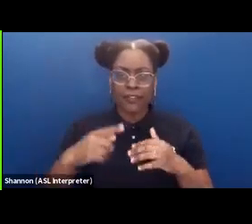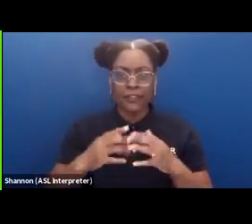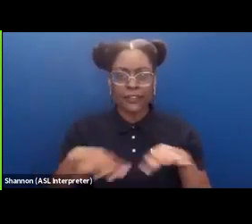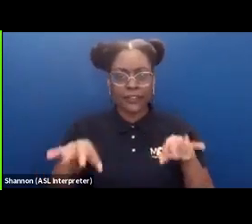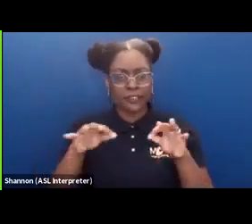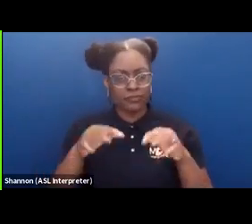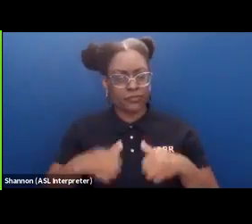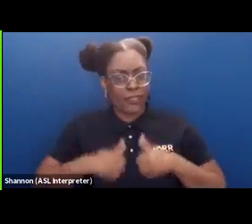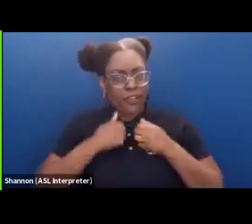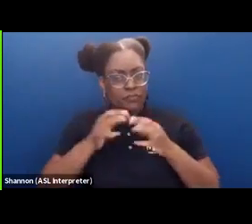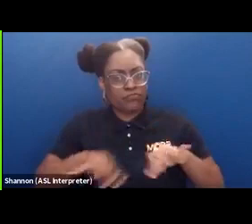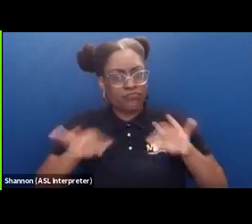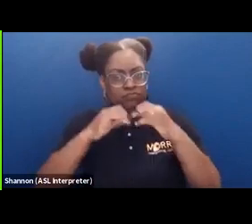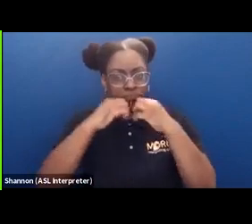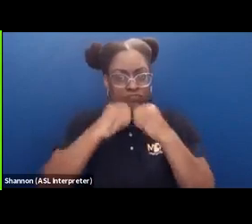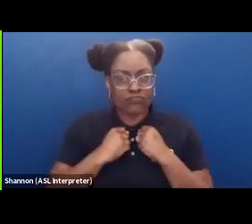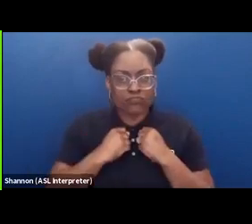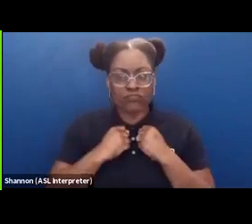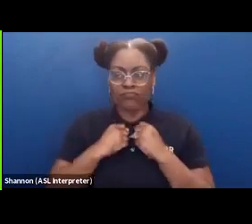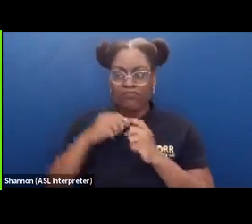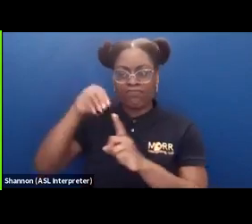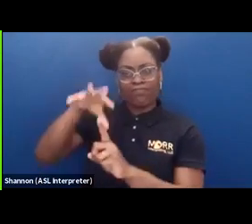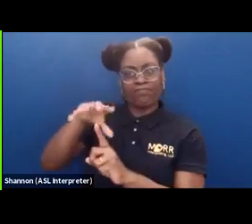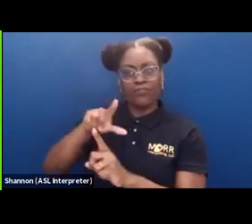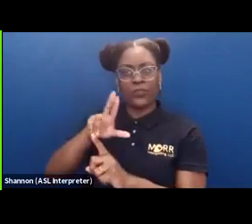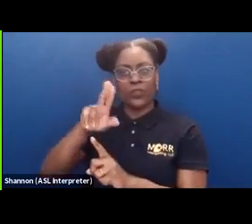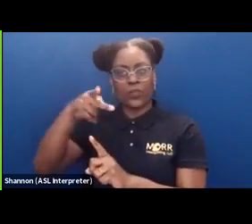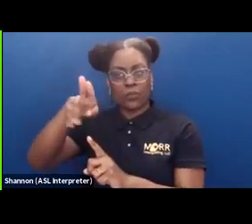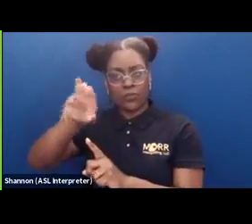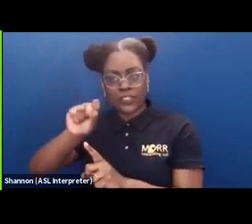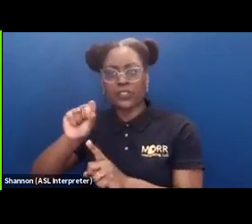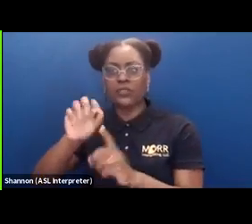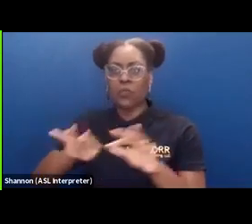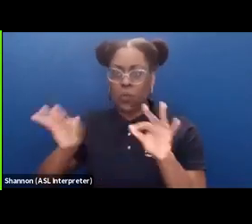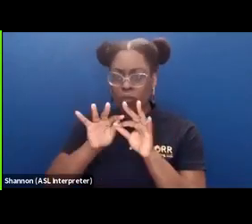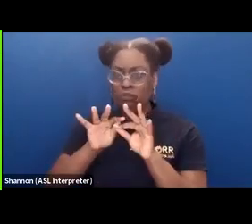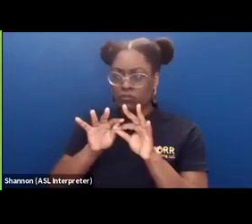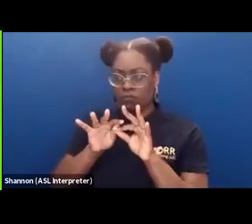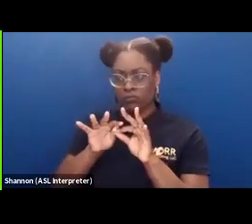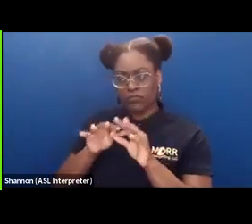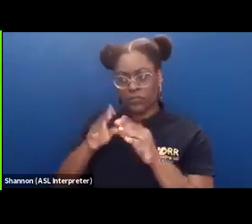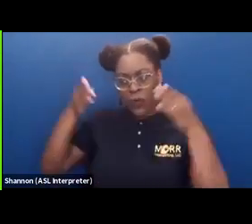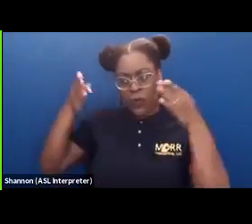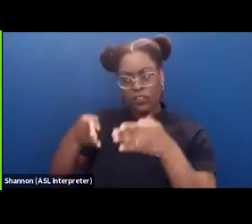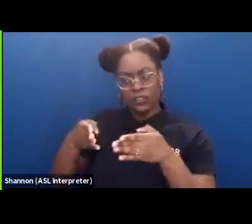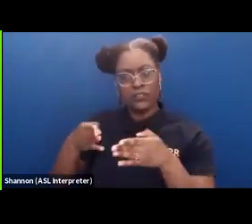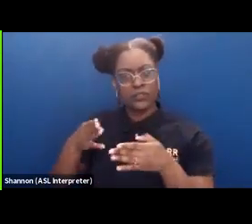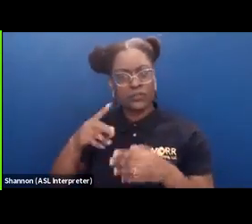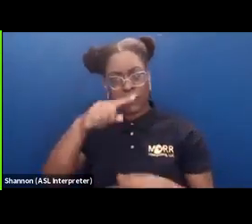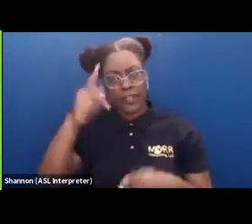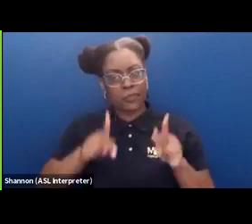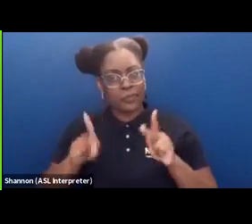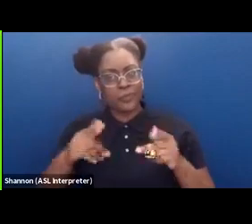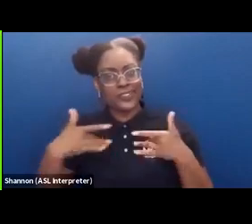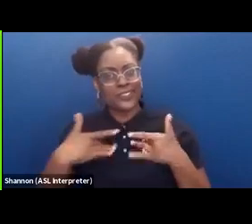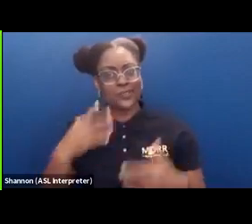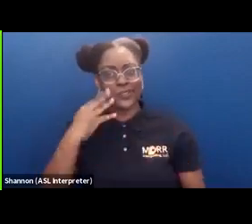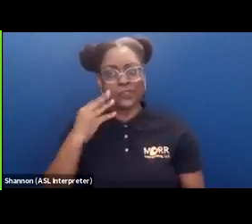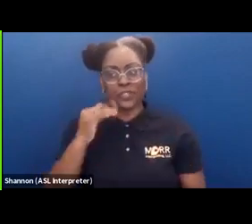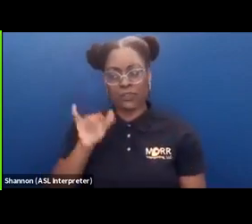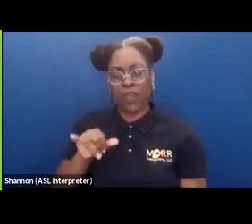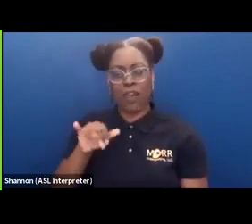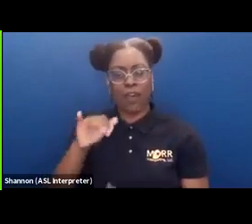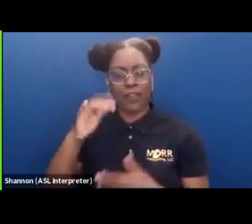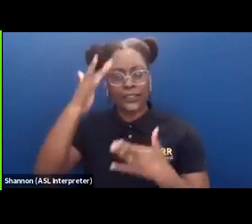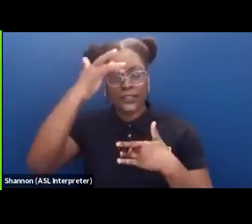they? Why have they said nothing about this? If this disease disproportionately affects Black people, and it does, what has happened to make that a gap